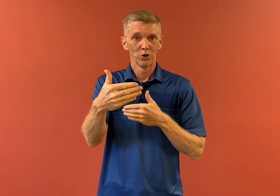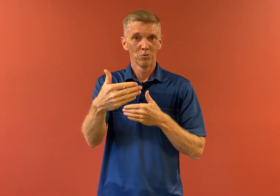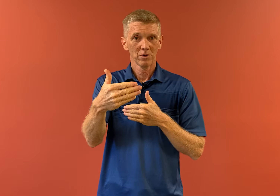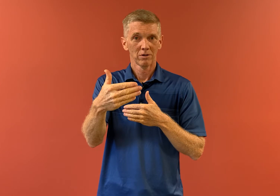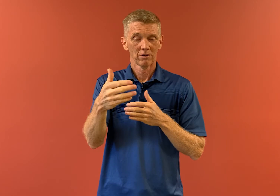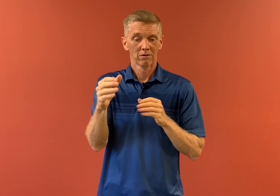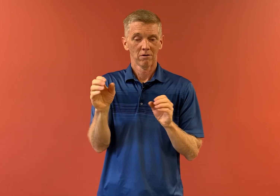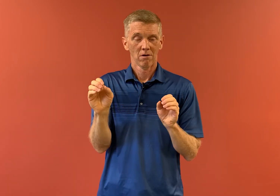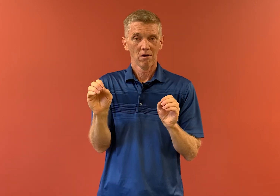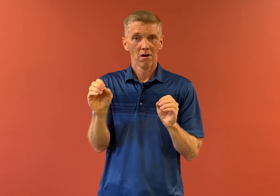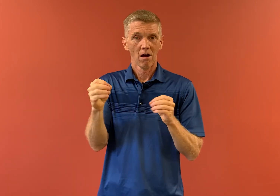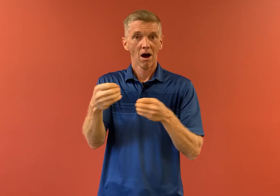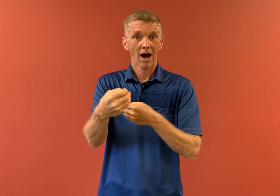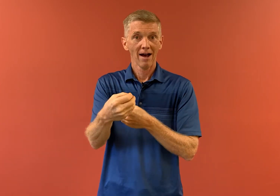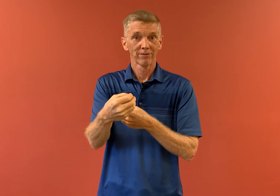Room, office.